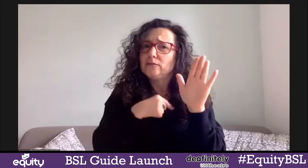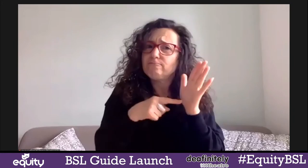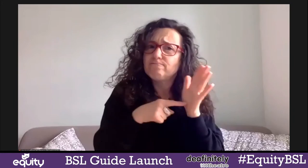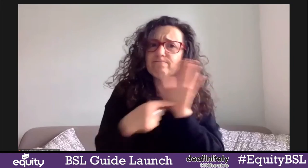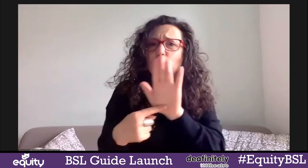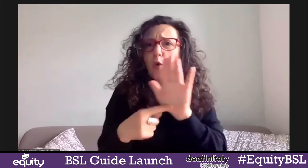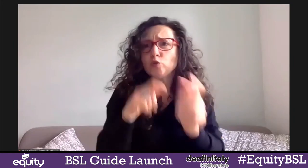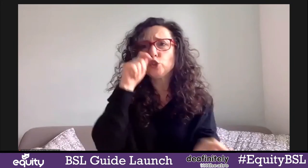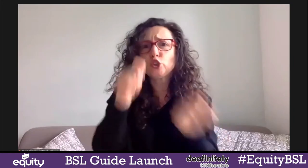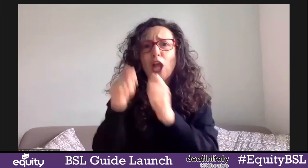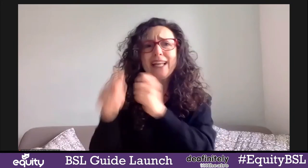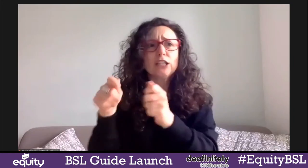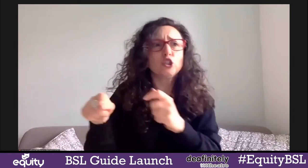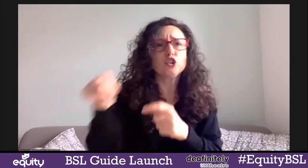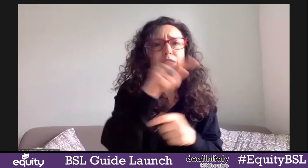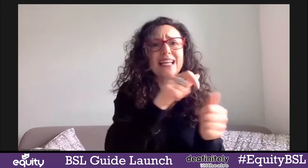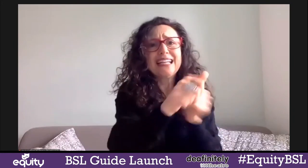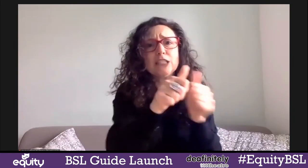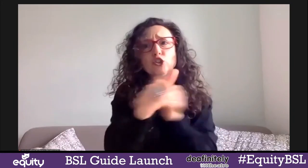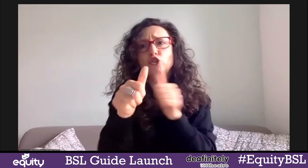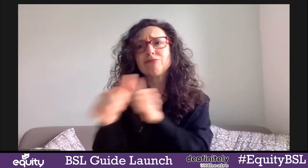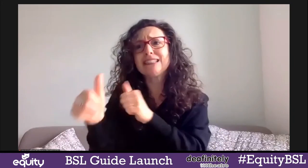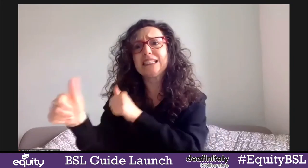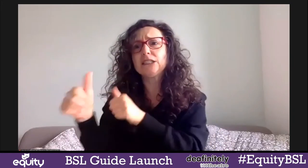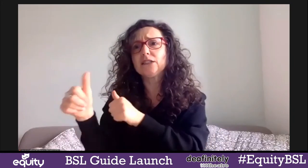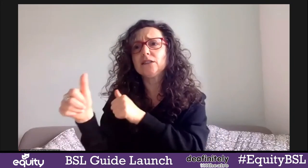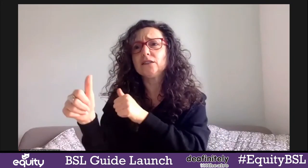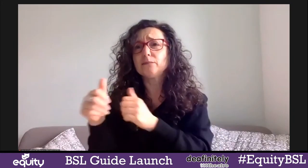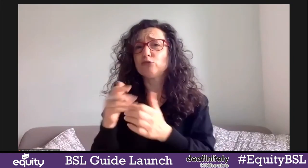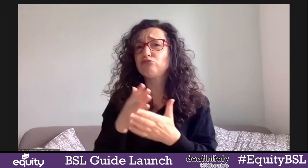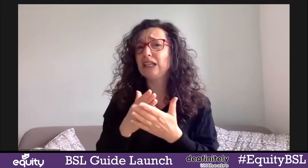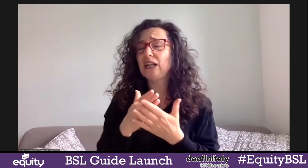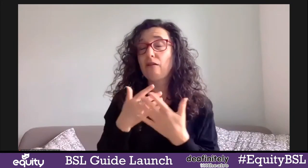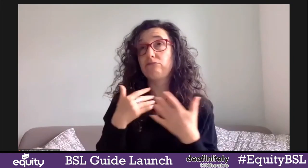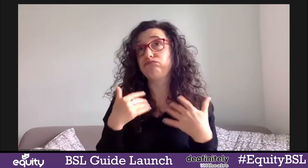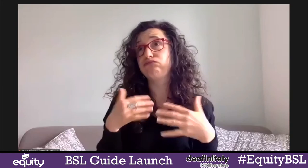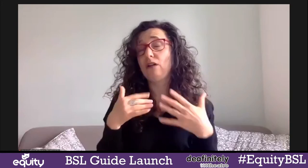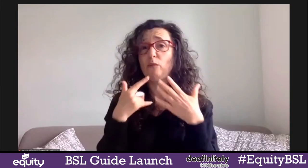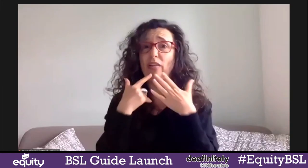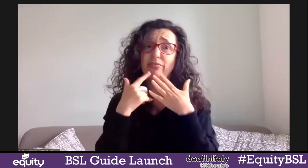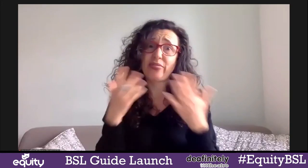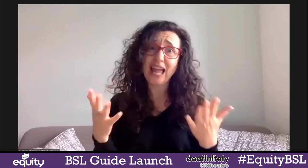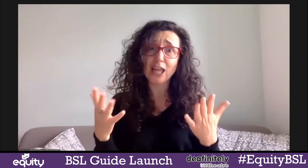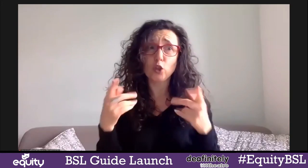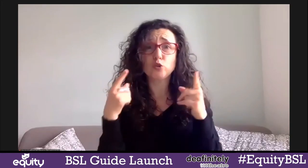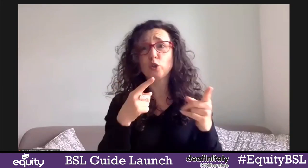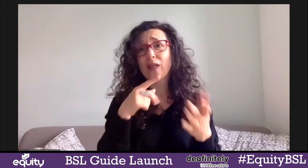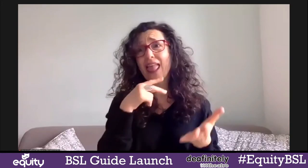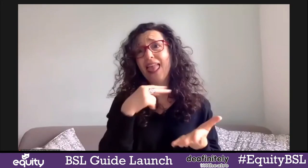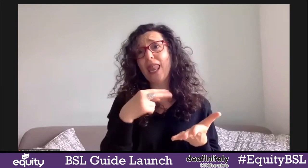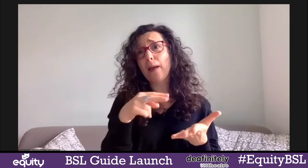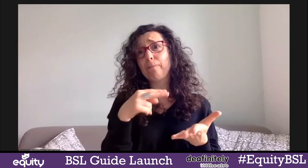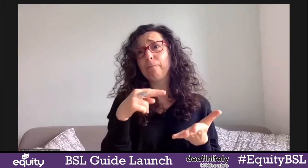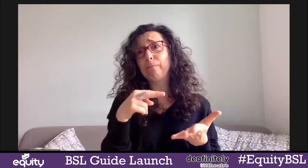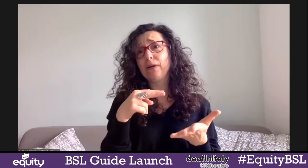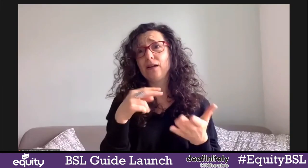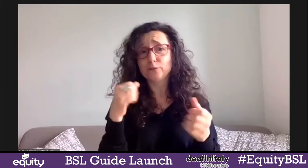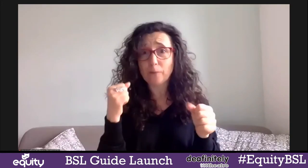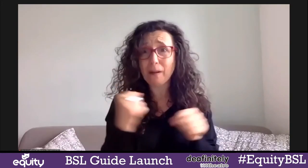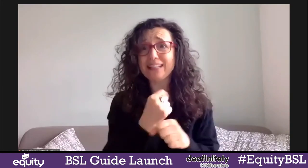him into action to create these guidelines to hopefully make change in the industry. A huge thanks